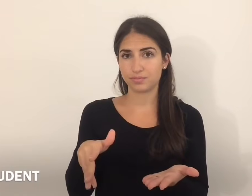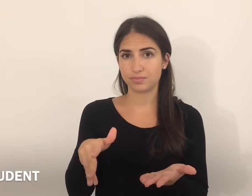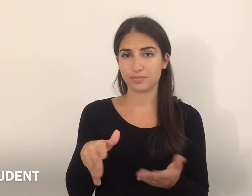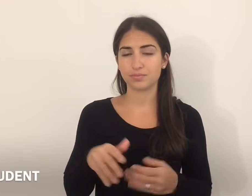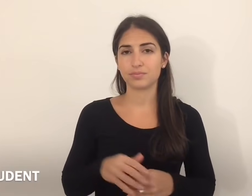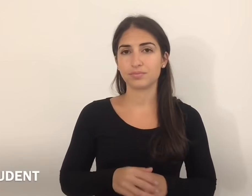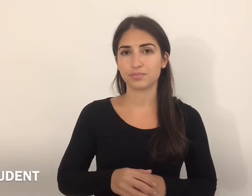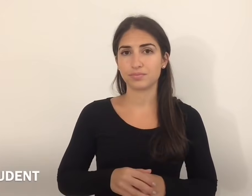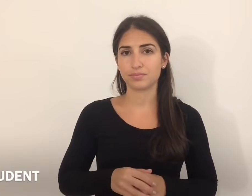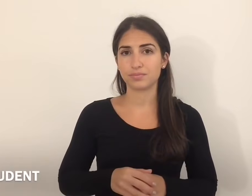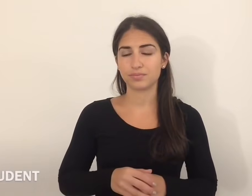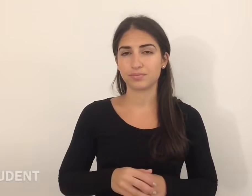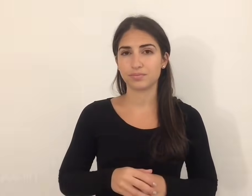Student.